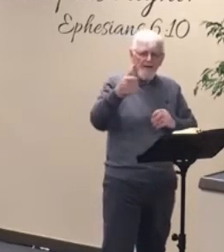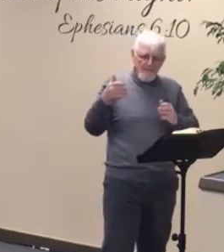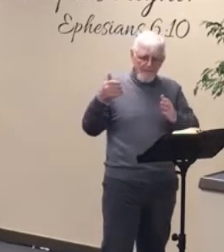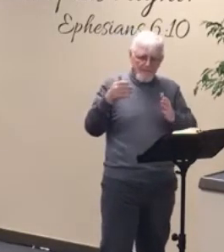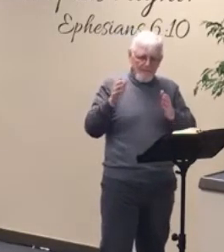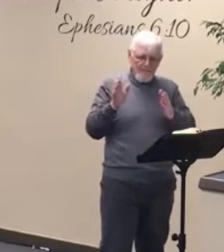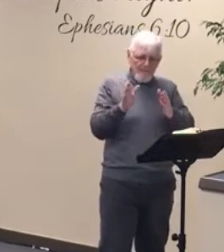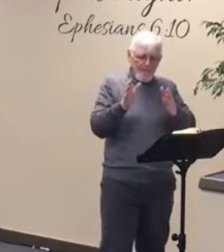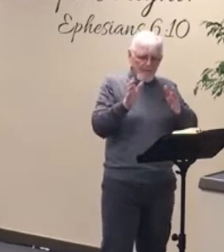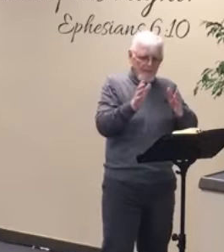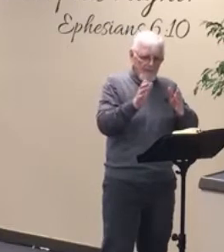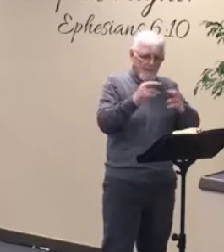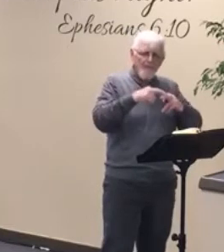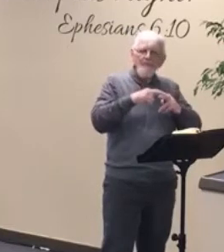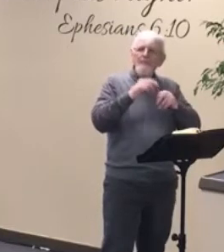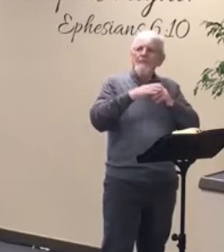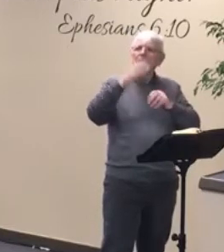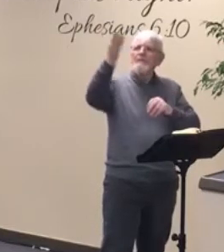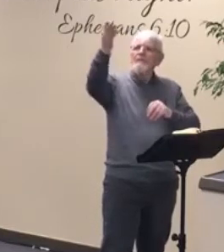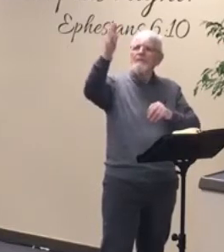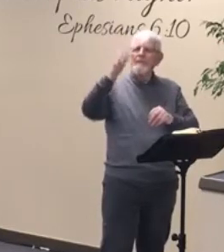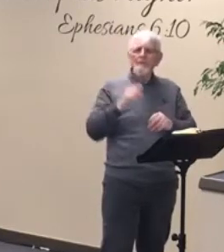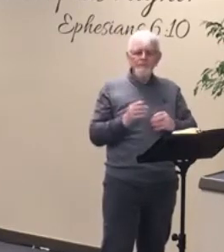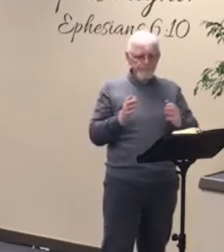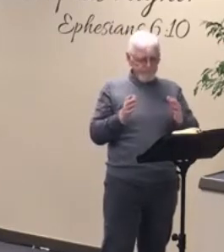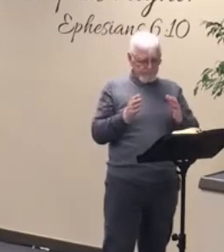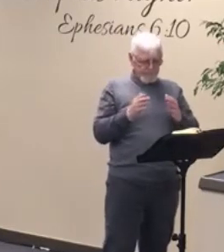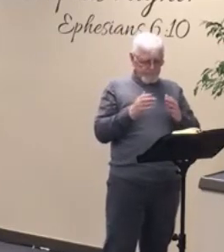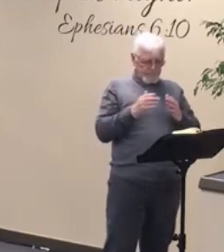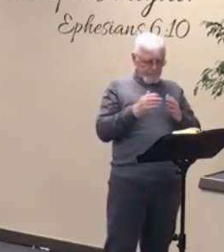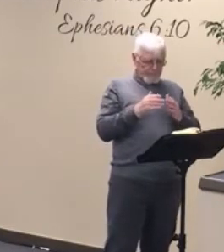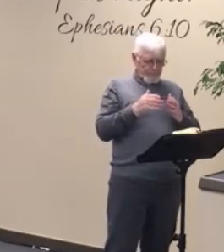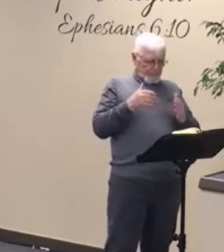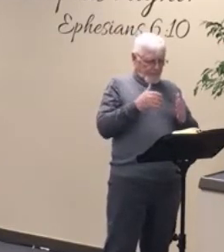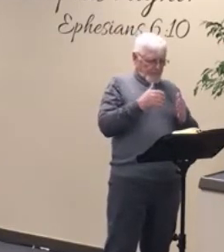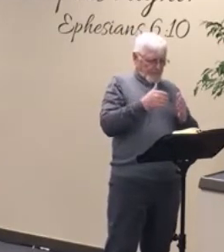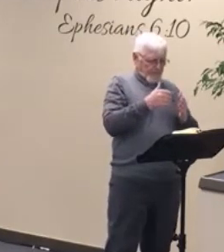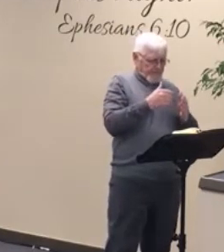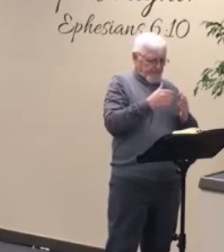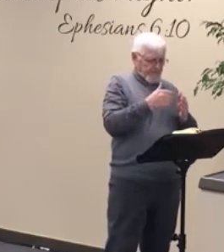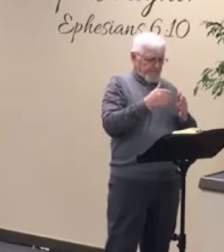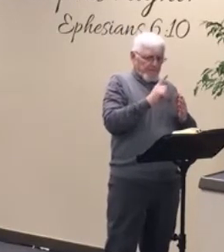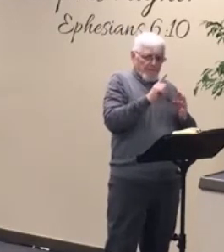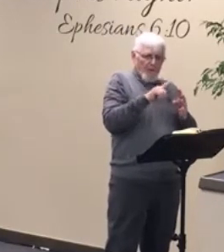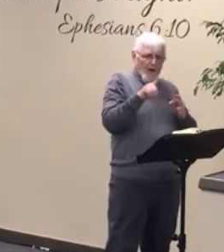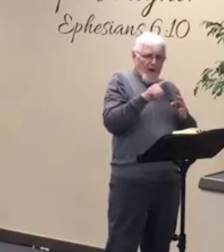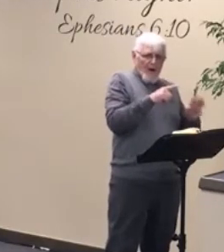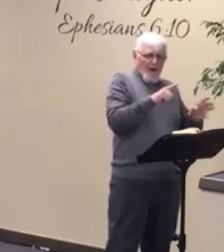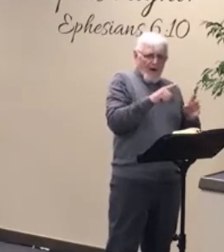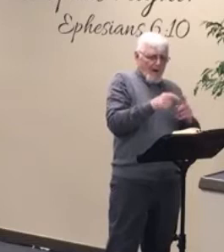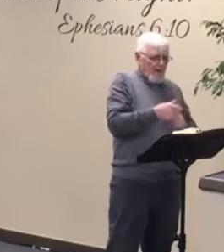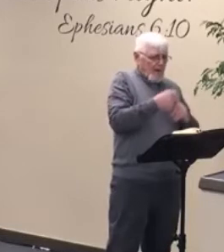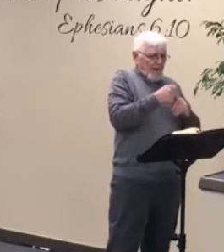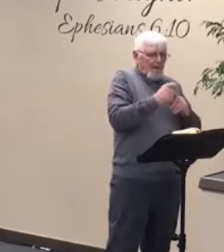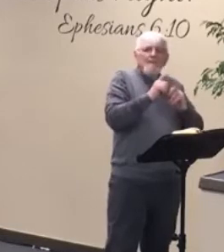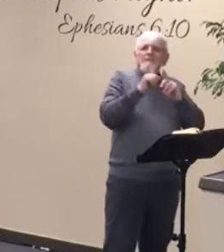him. He'll back you into a corner, so to speak, to where you have nowhere else to go except to him. You know why